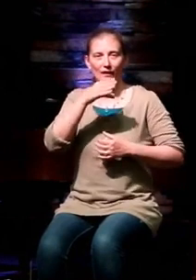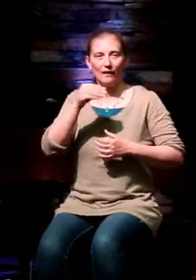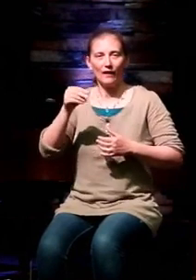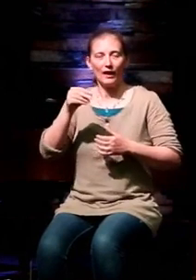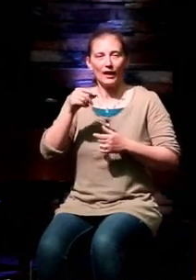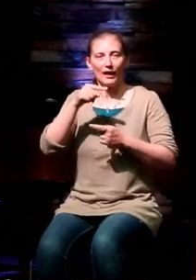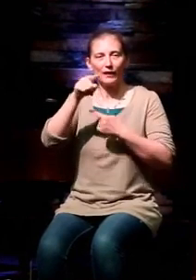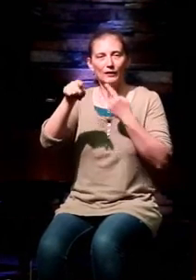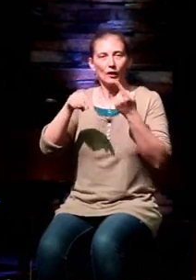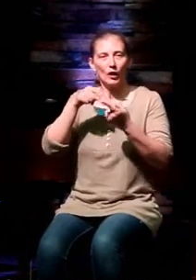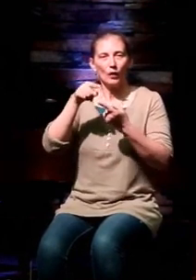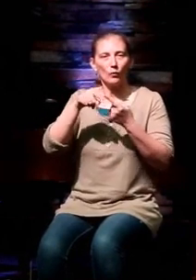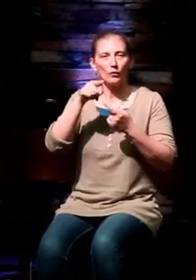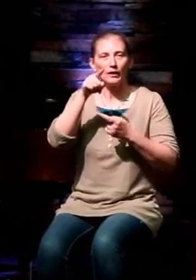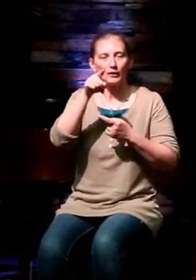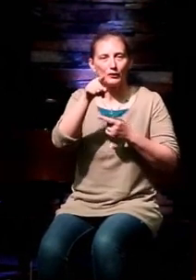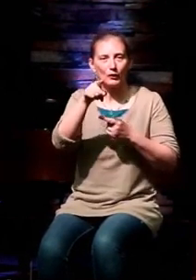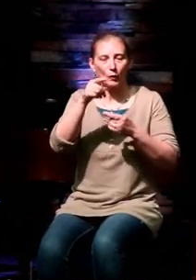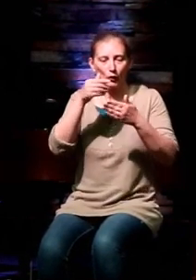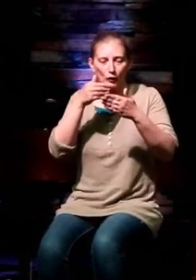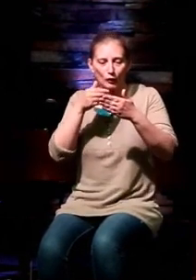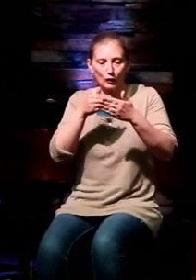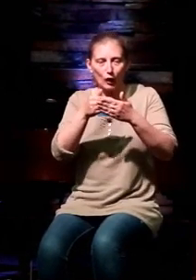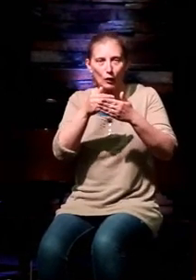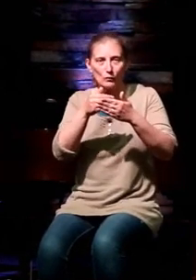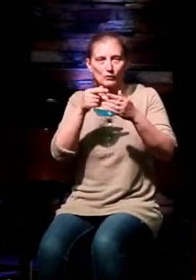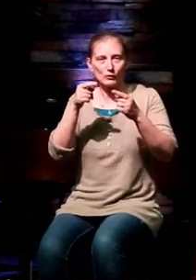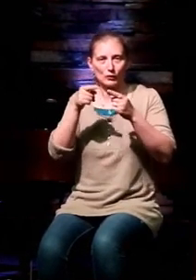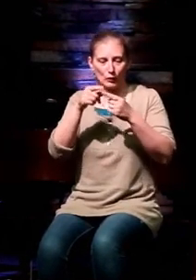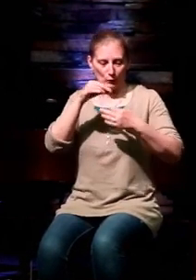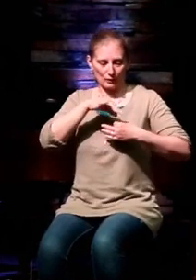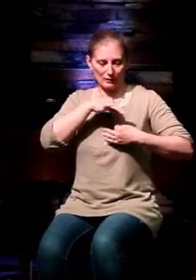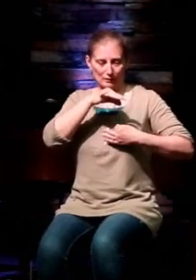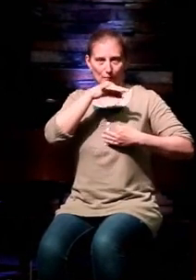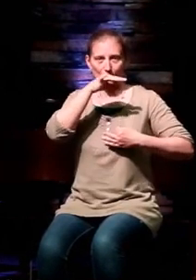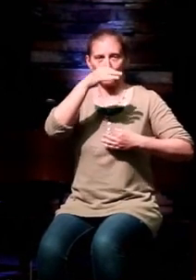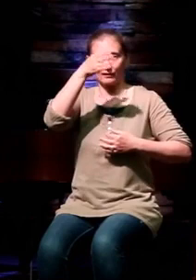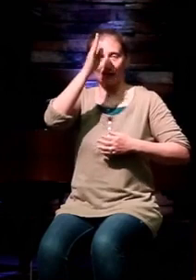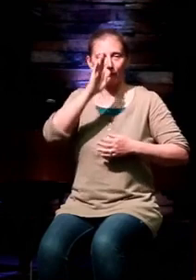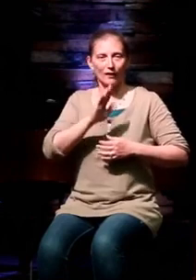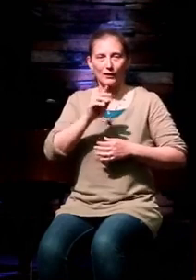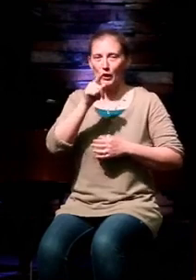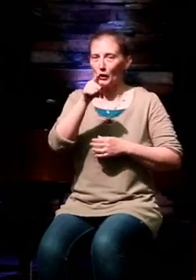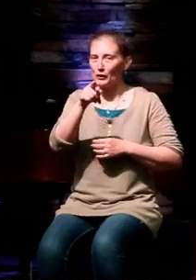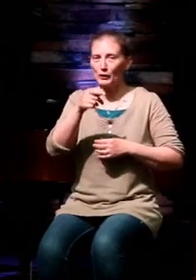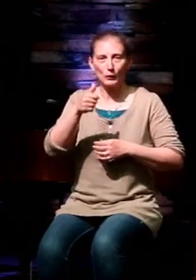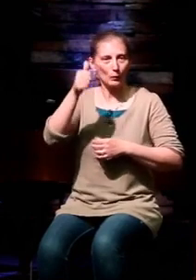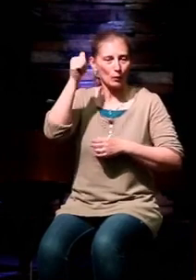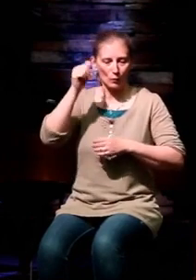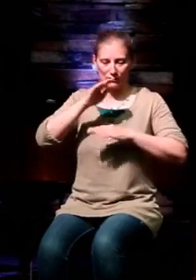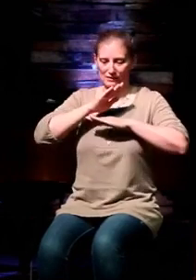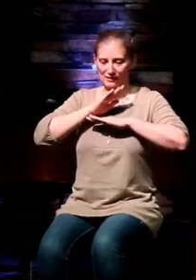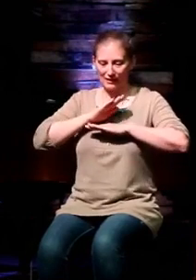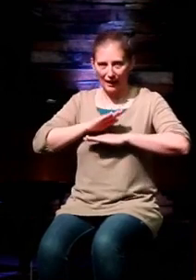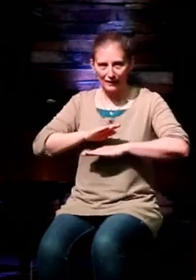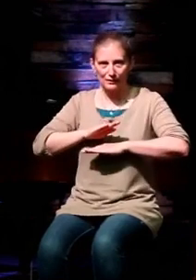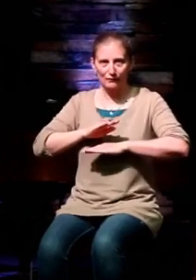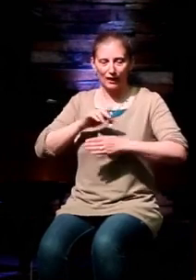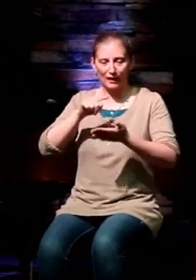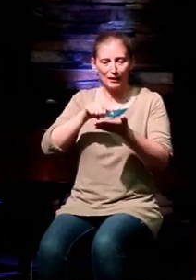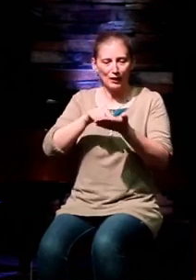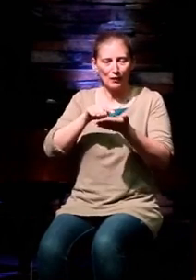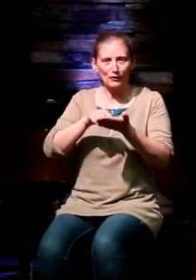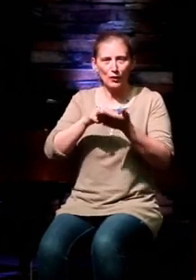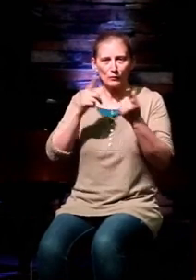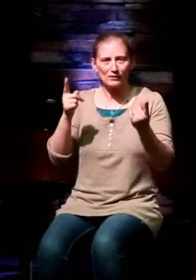God, you're not going to satisfy those sinful nature cravings. You're not going to gratify those cravings because you're